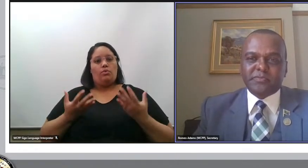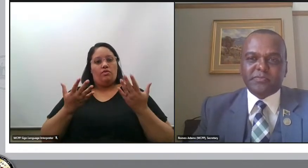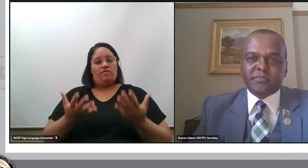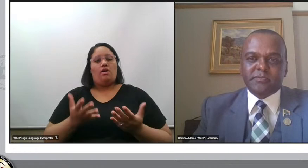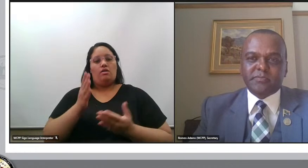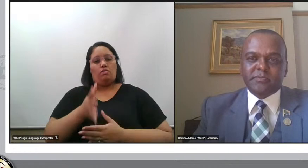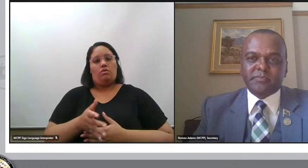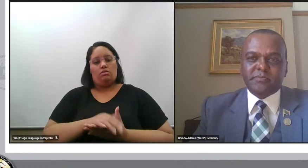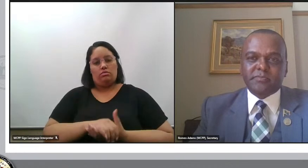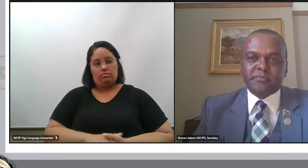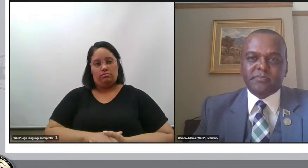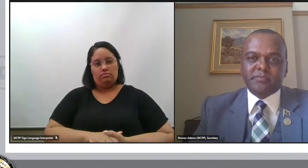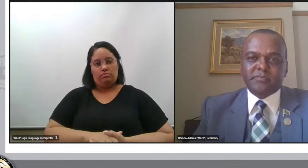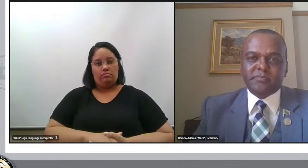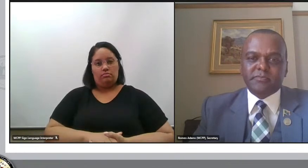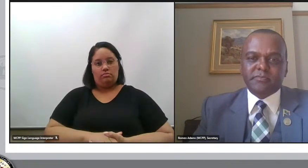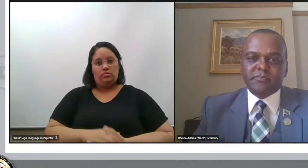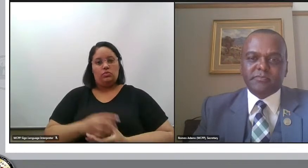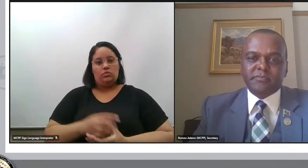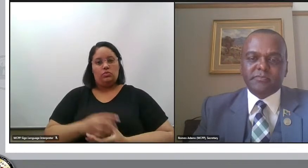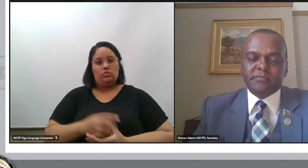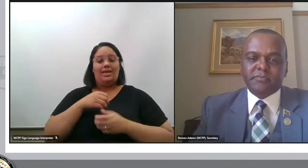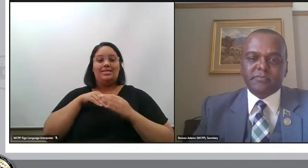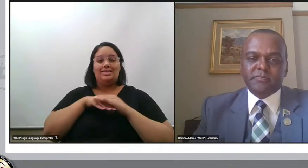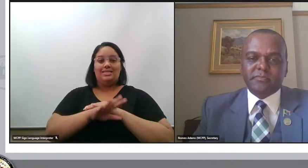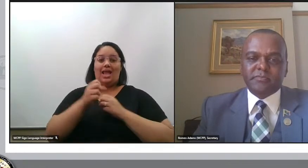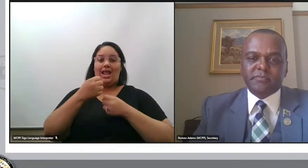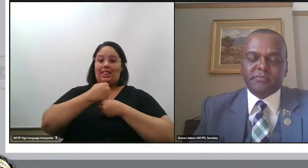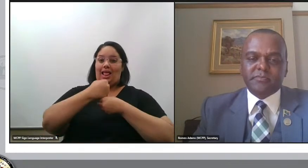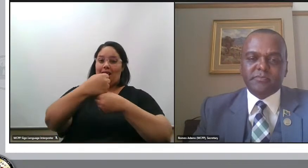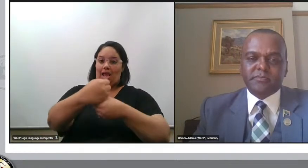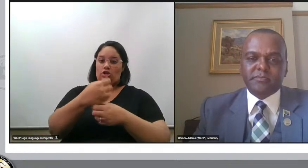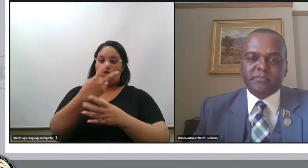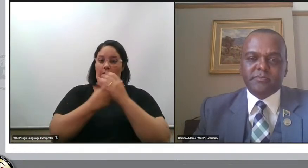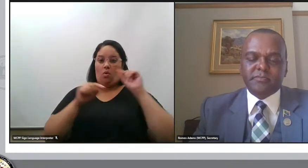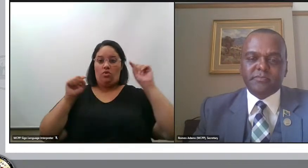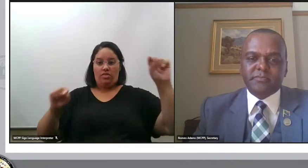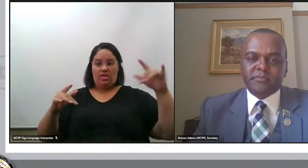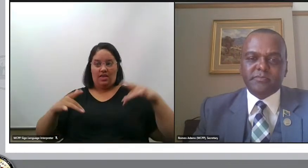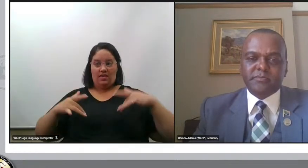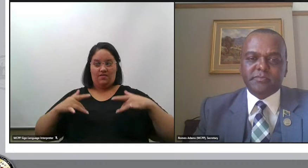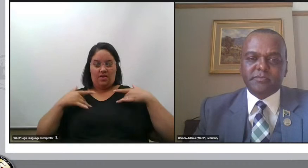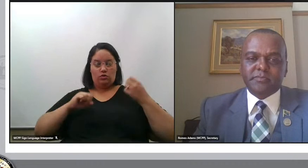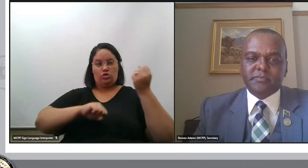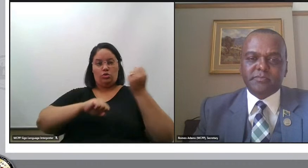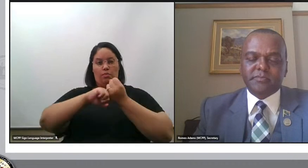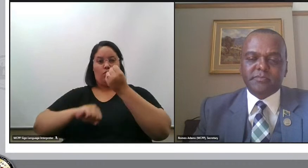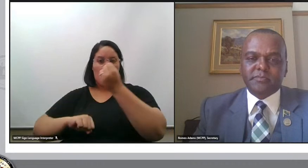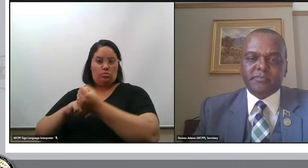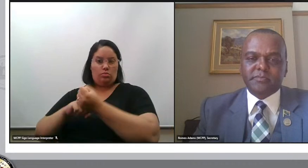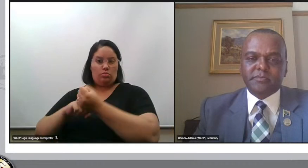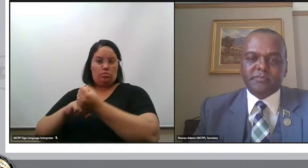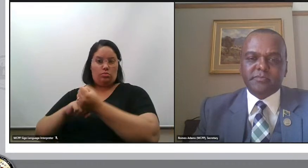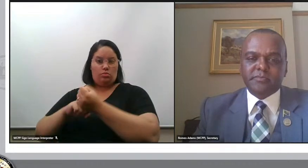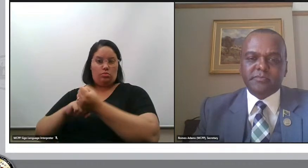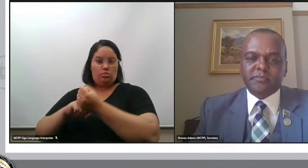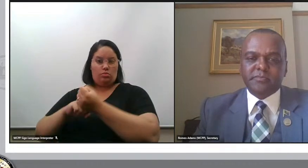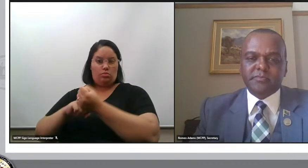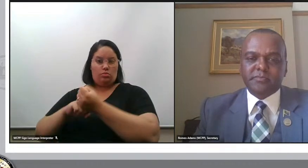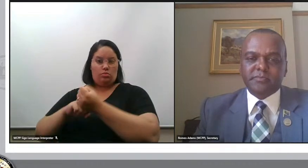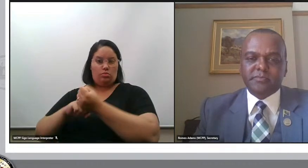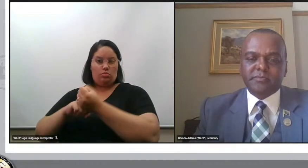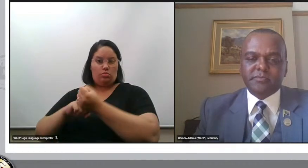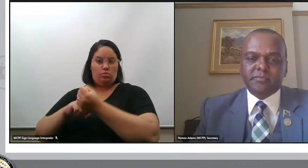to. Okay, so we would send a delegation to both of those events to support all the other